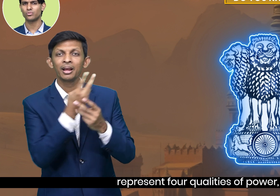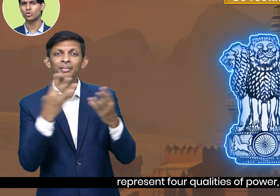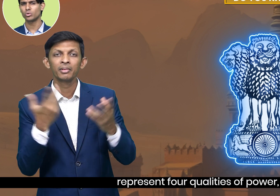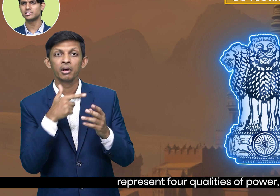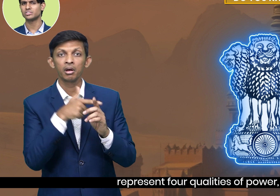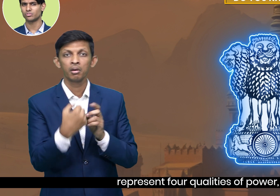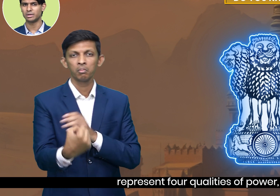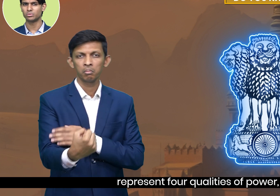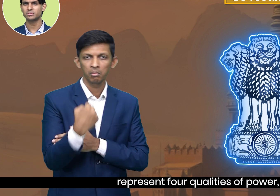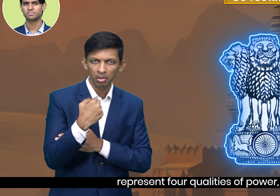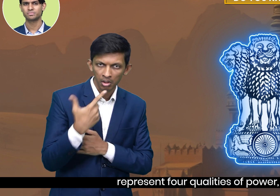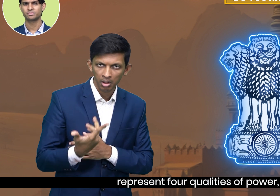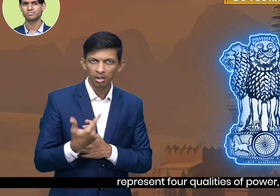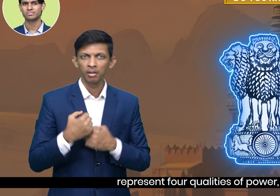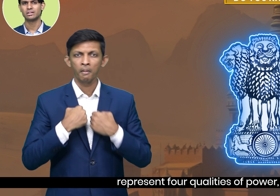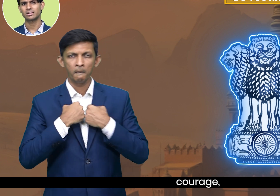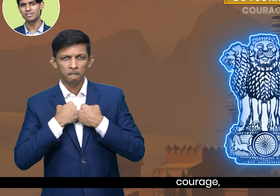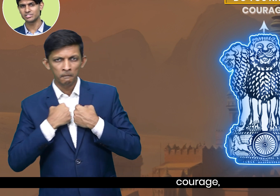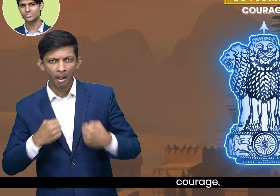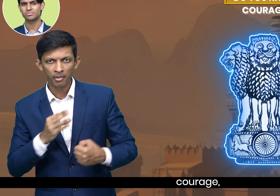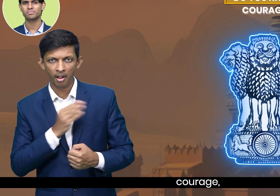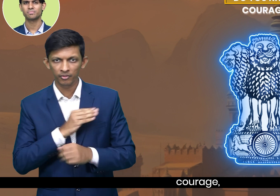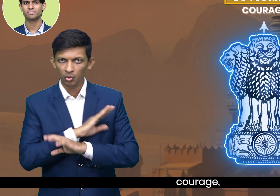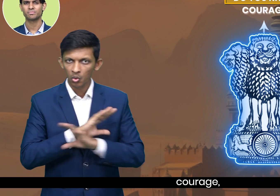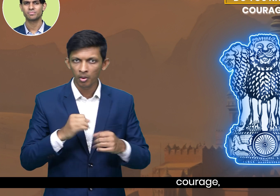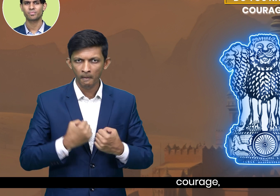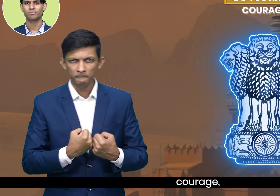represent 4 qualities of power, courage,